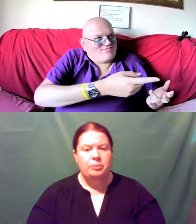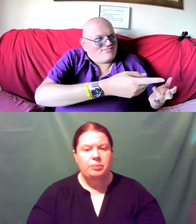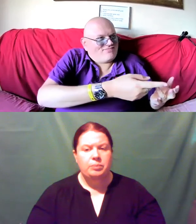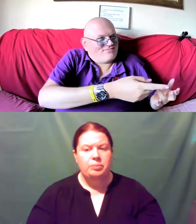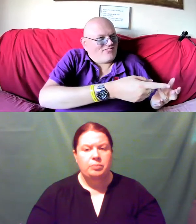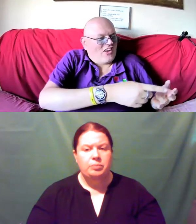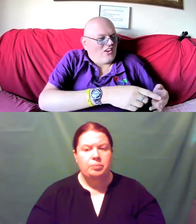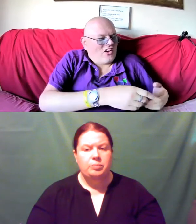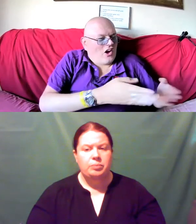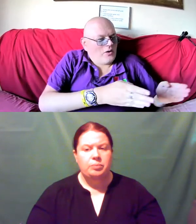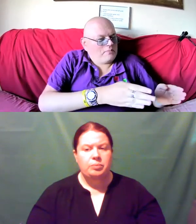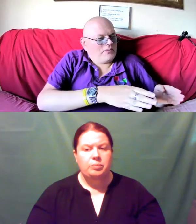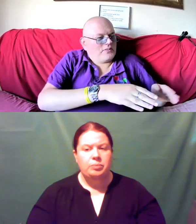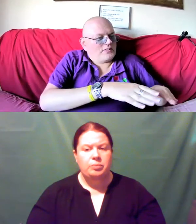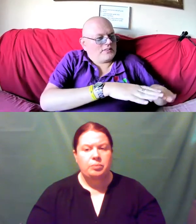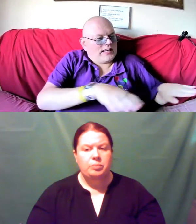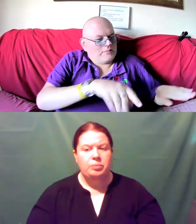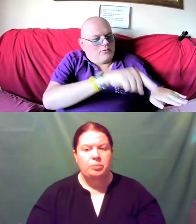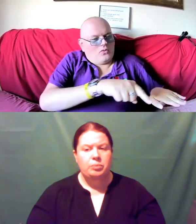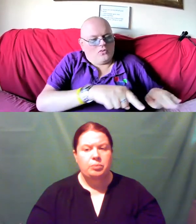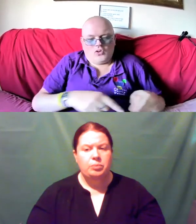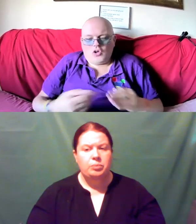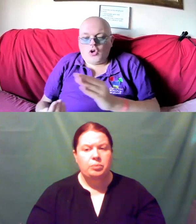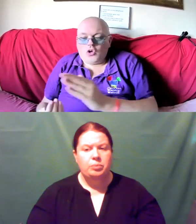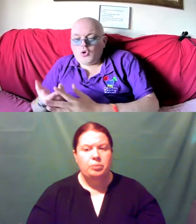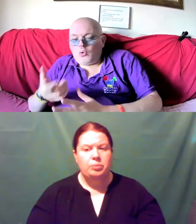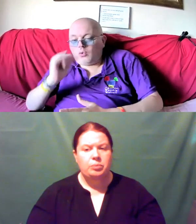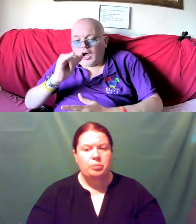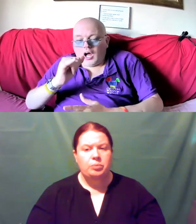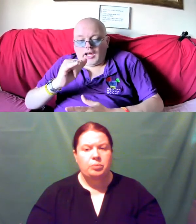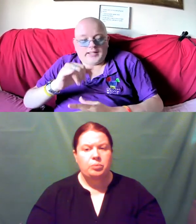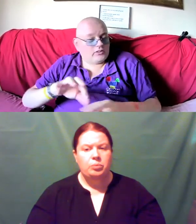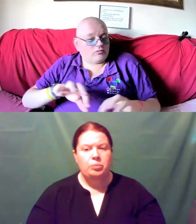through to people from New Wine, the evangelical movement, on the other.